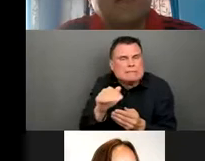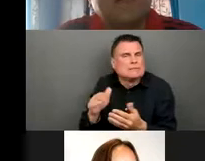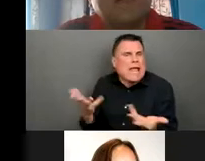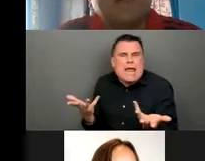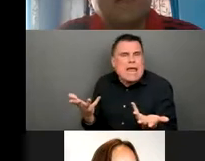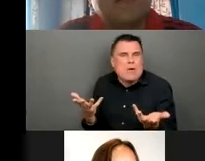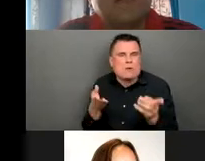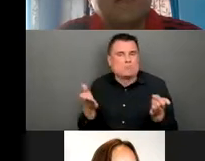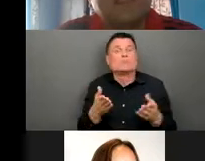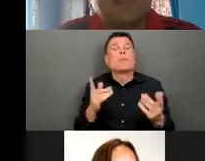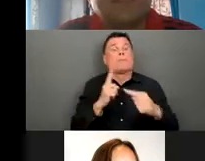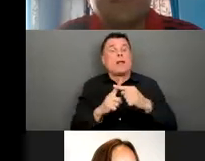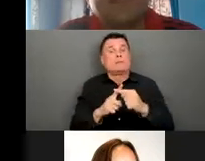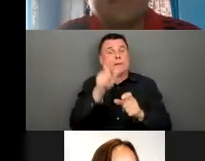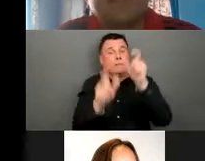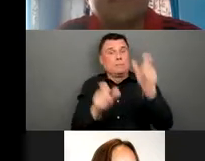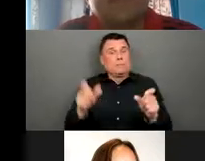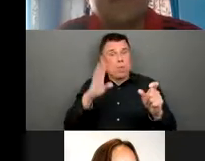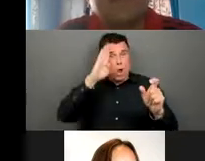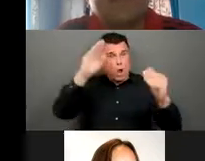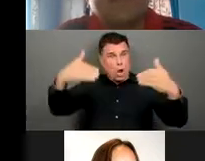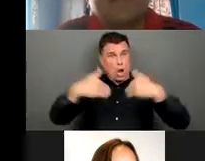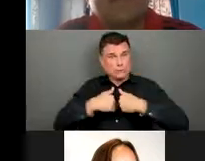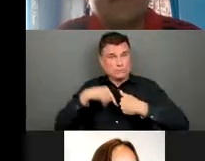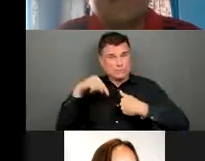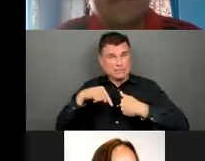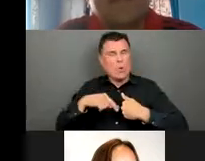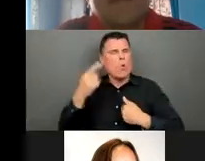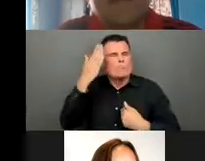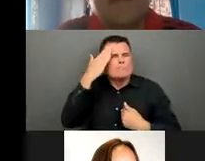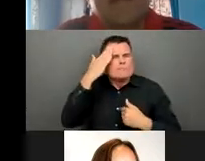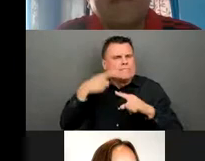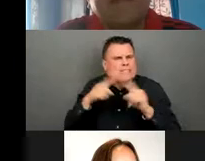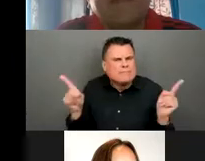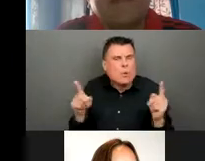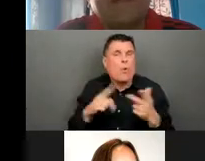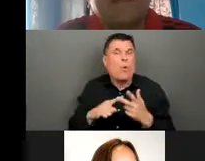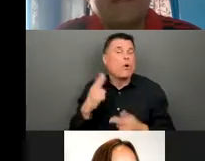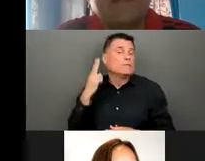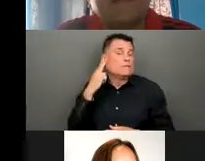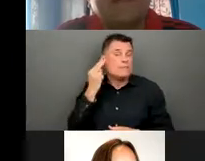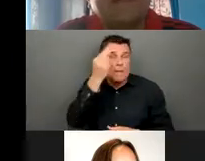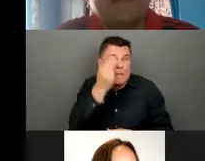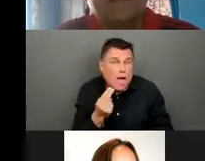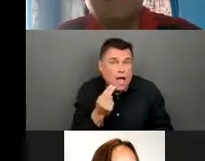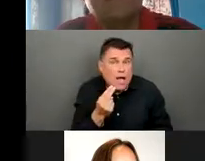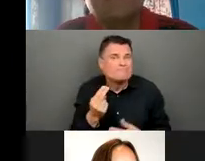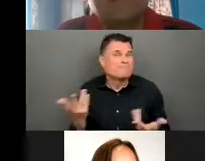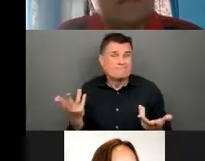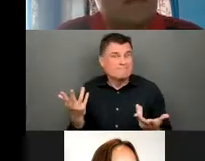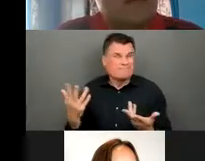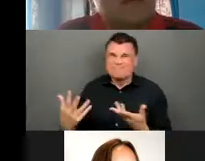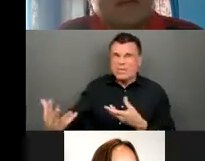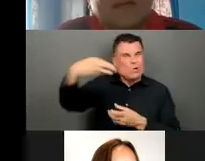autism, psychosocial disability, and deafblindness have rarely been engaged in such initiatives. Community people